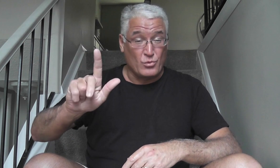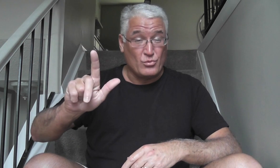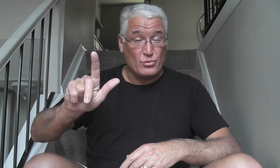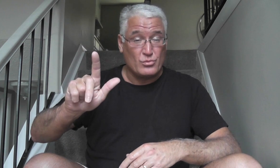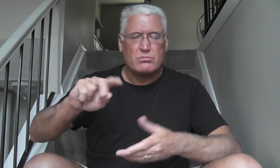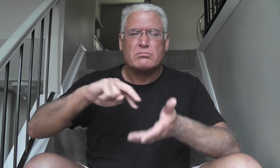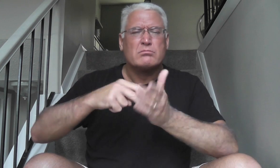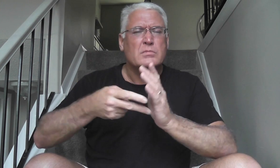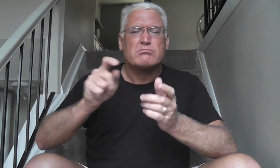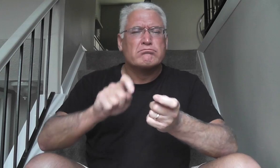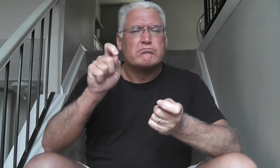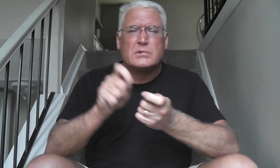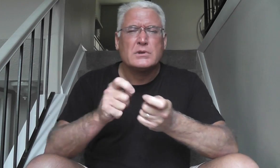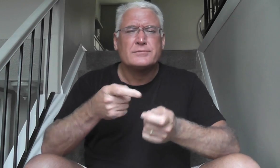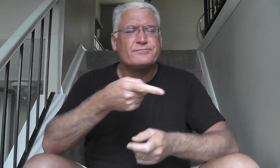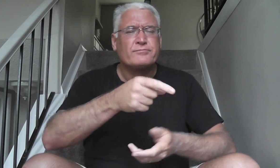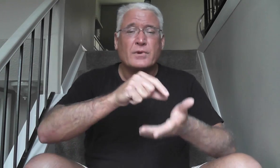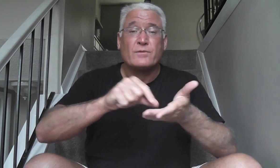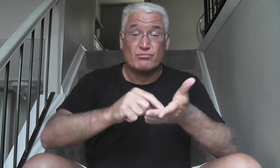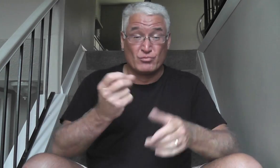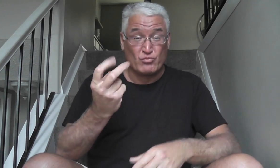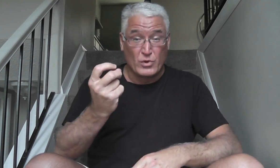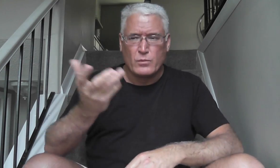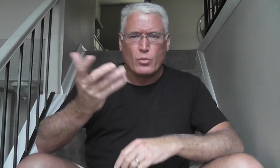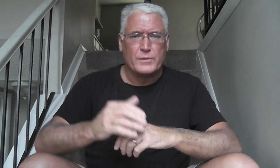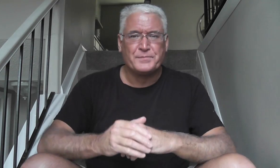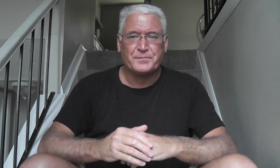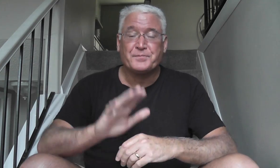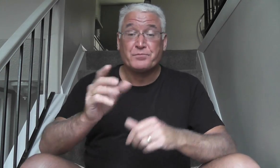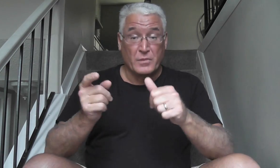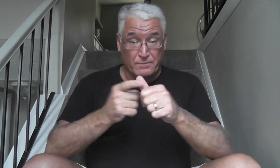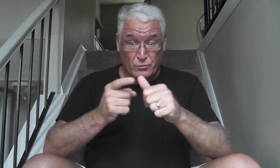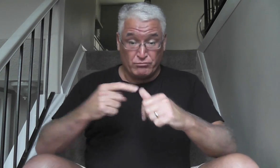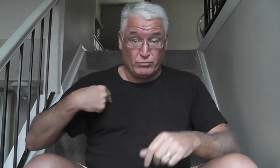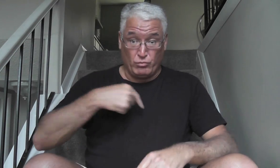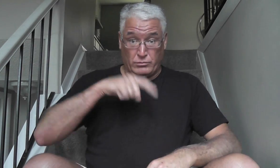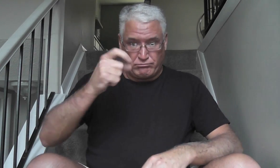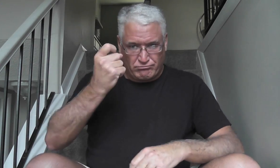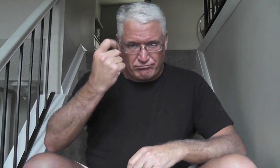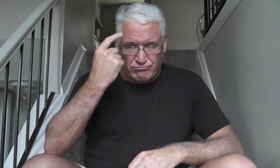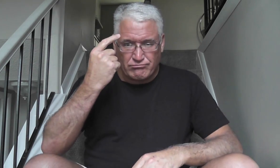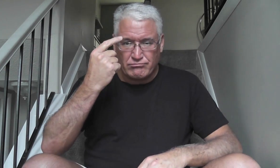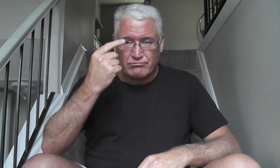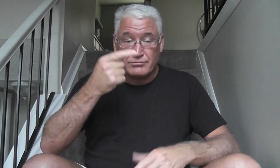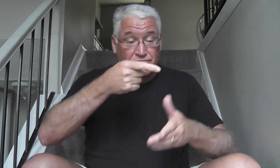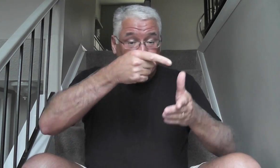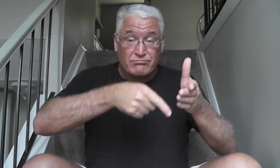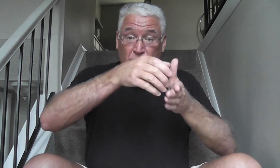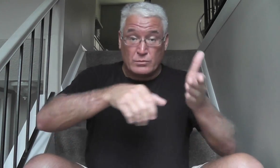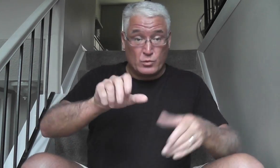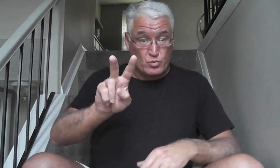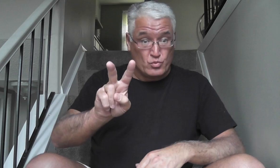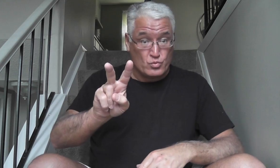Paul, what does he mean exactly in verse 12? Well, first we need to